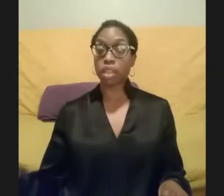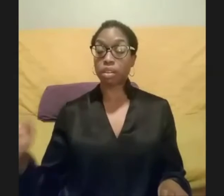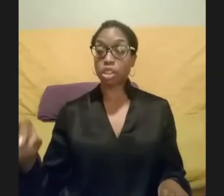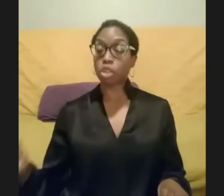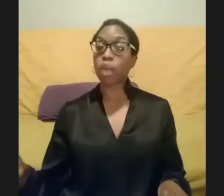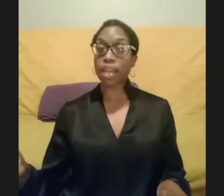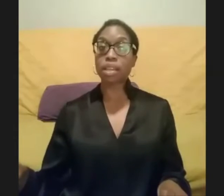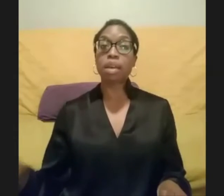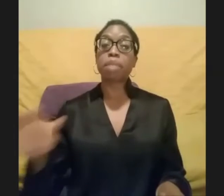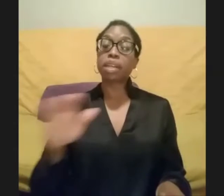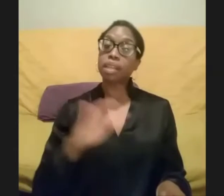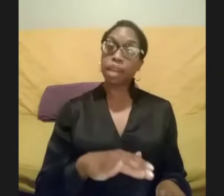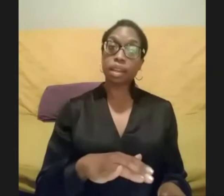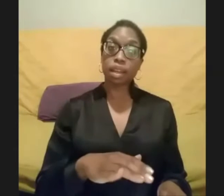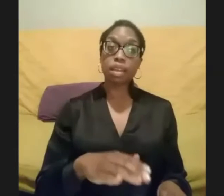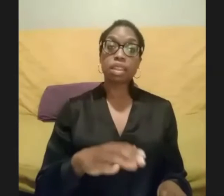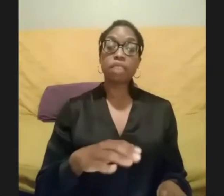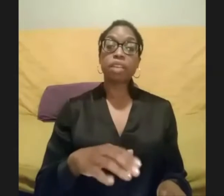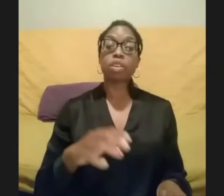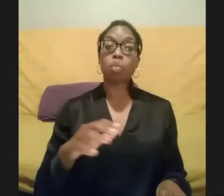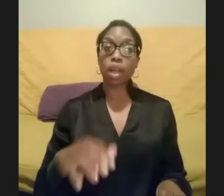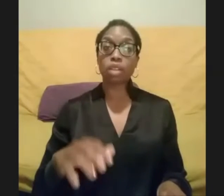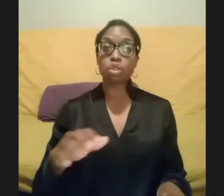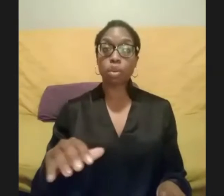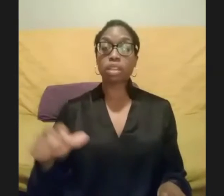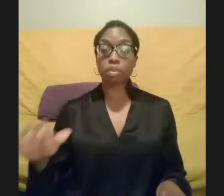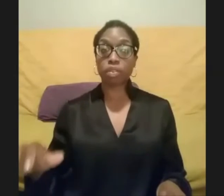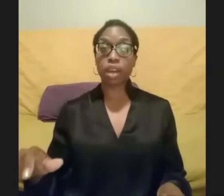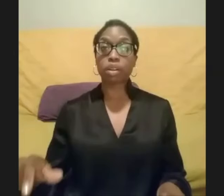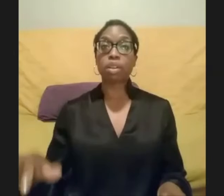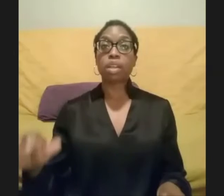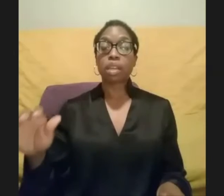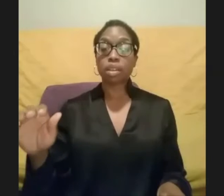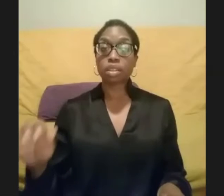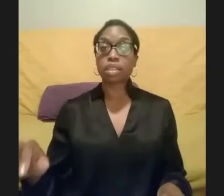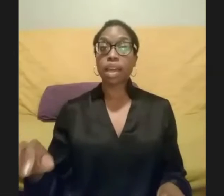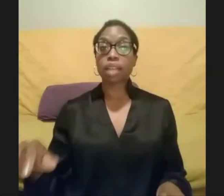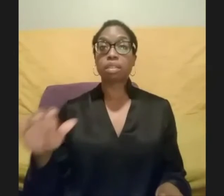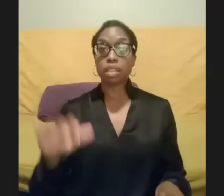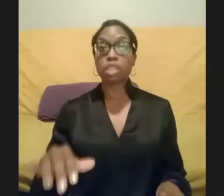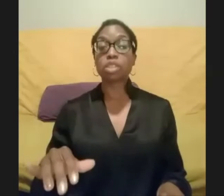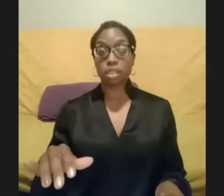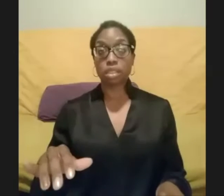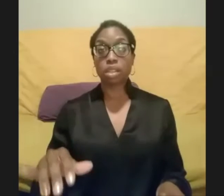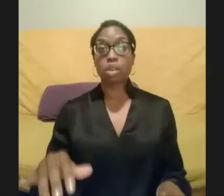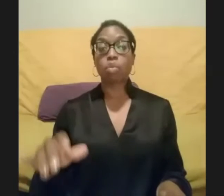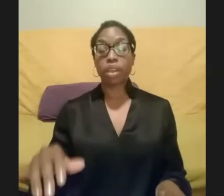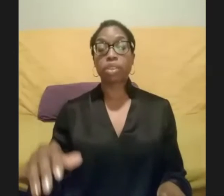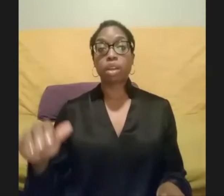the US. But in Canada, they found that a well-trained provider can detect lesions with a